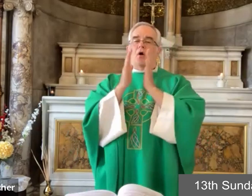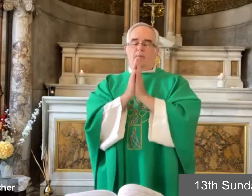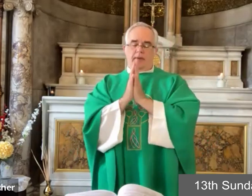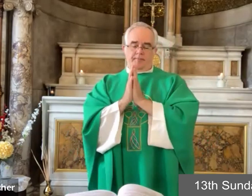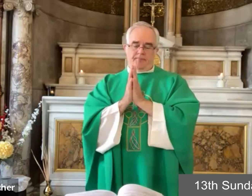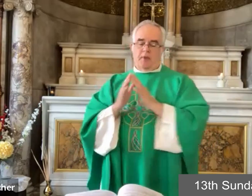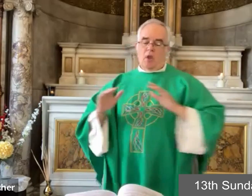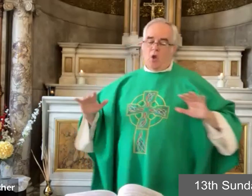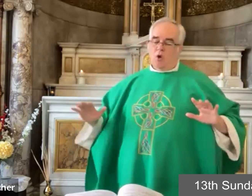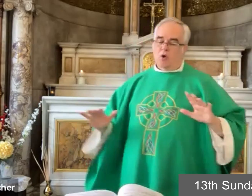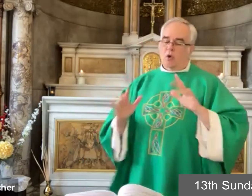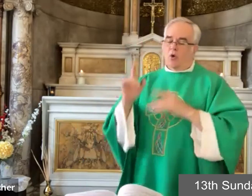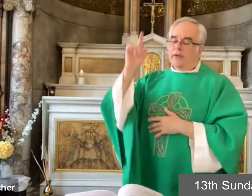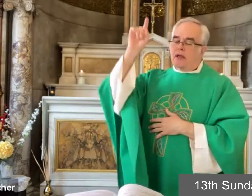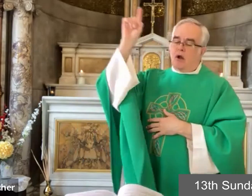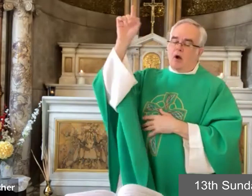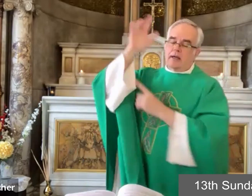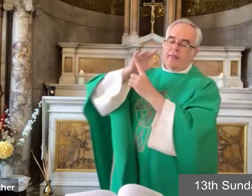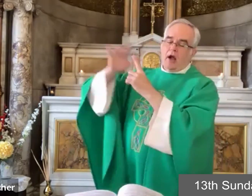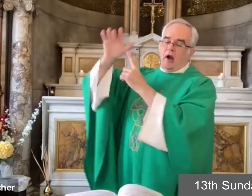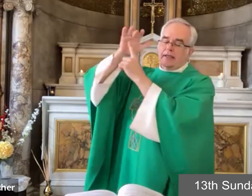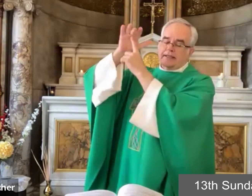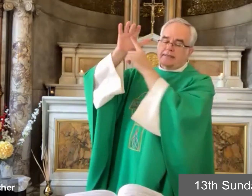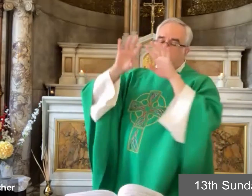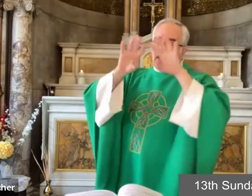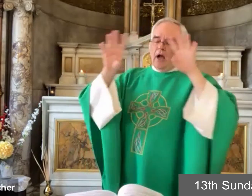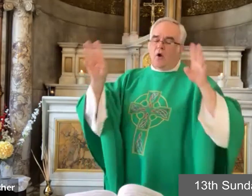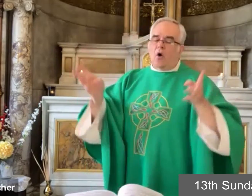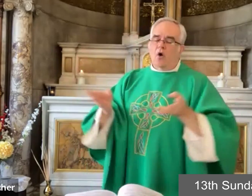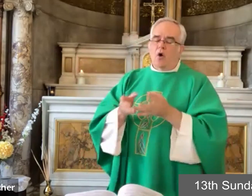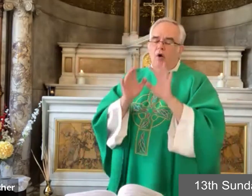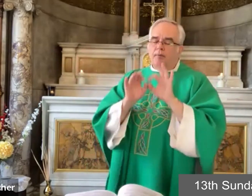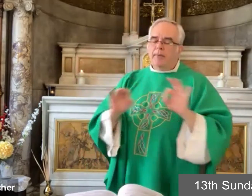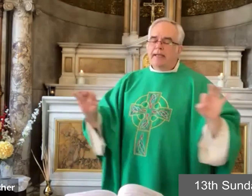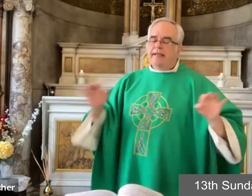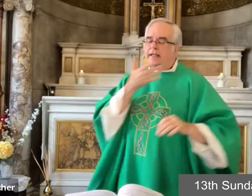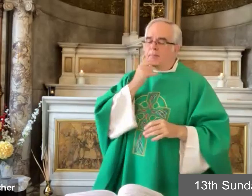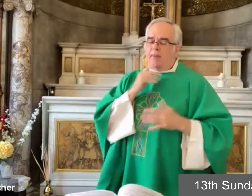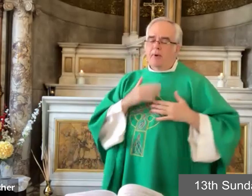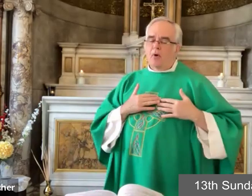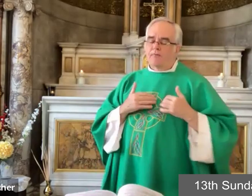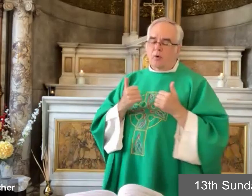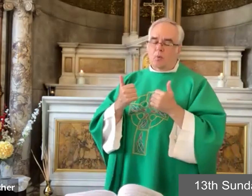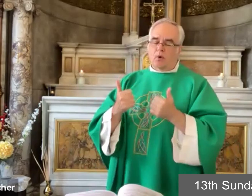Amen. Glory to God in the highest, and on earth peace to people of the